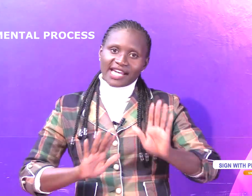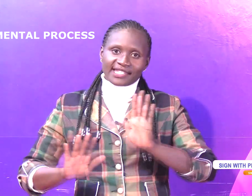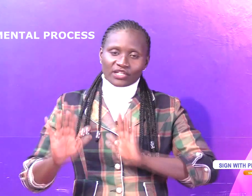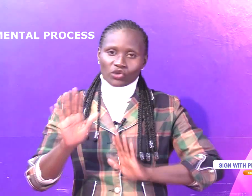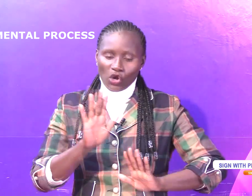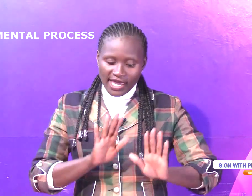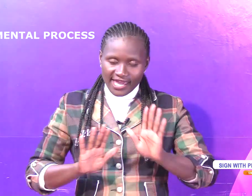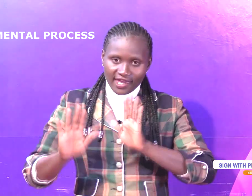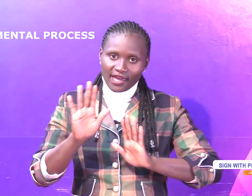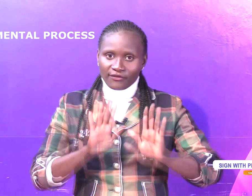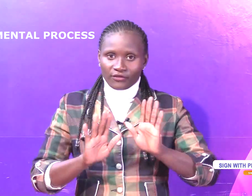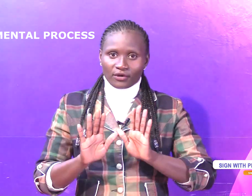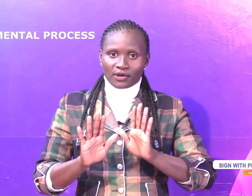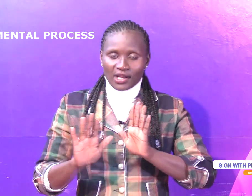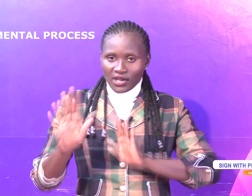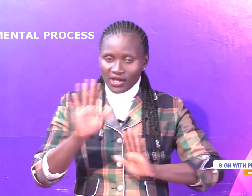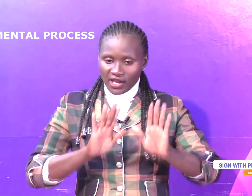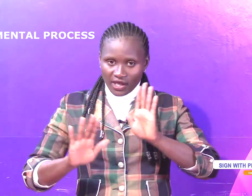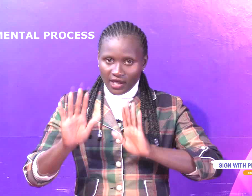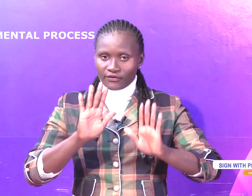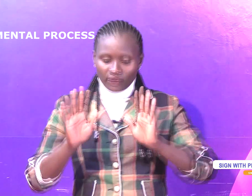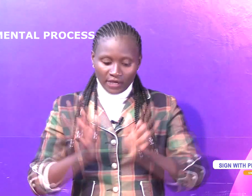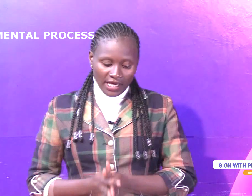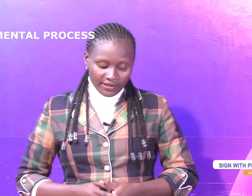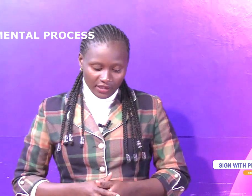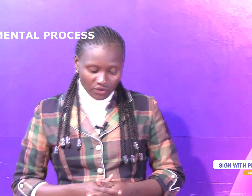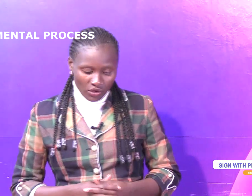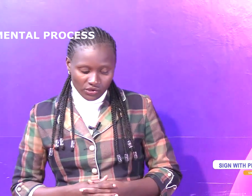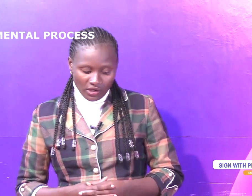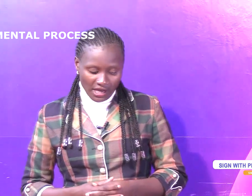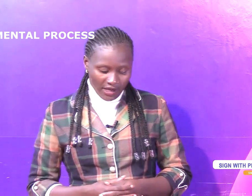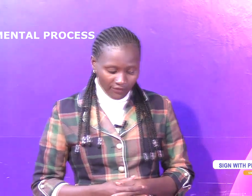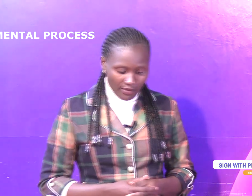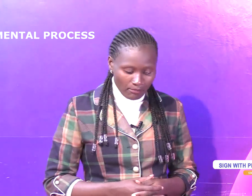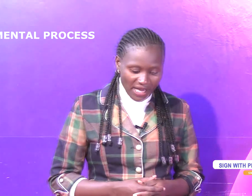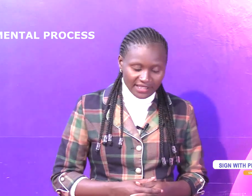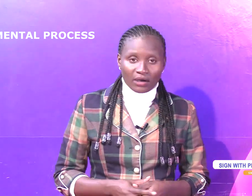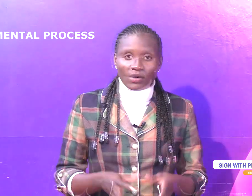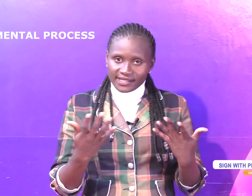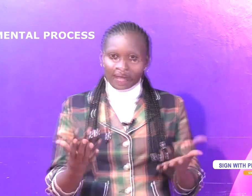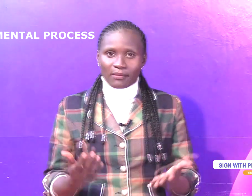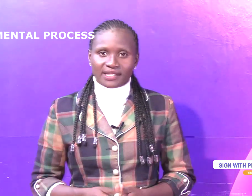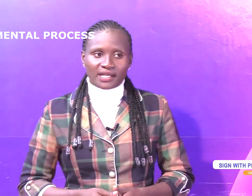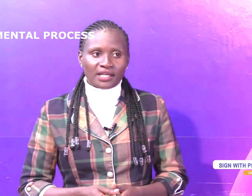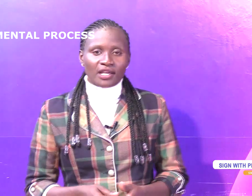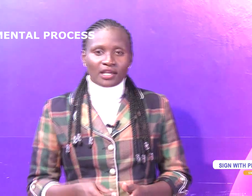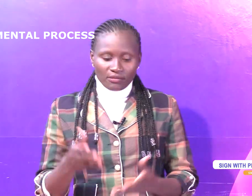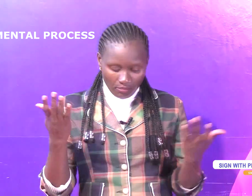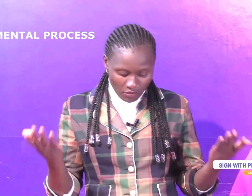So careful, careful. And then also have matter. What is the matter? What is